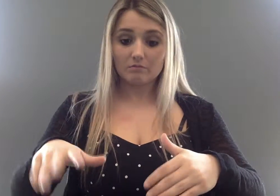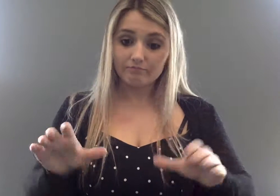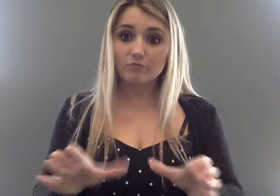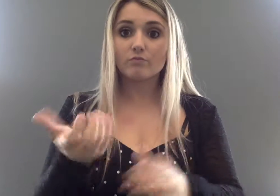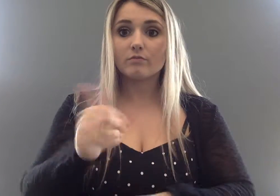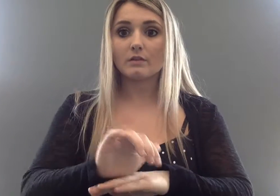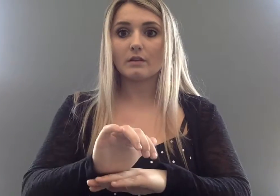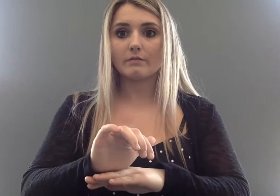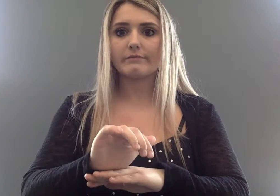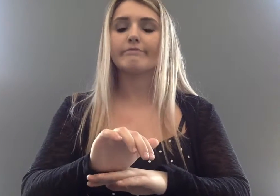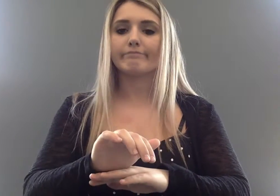blue.